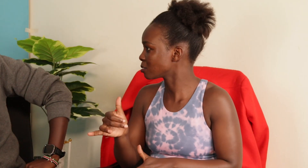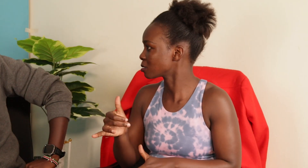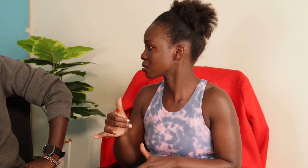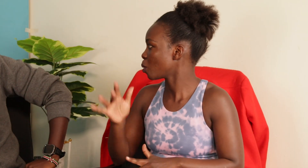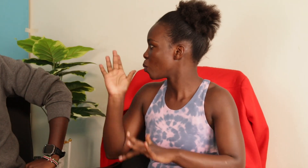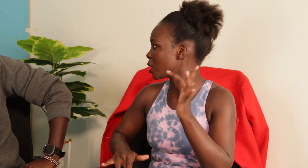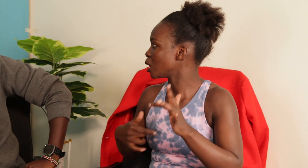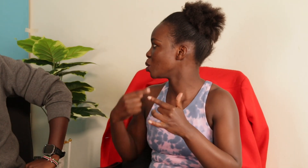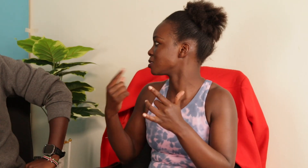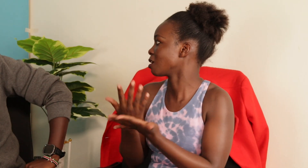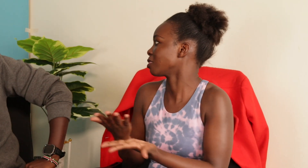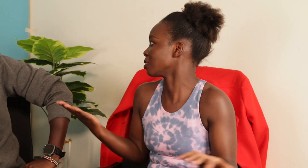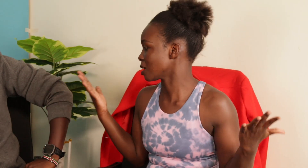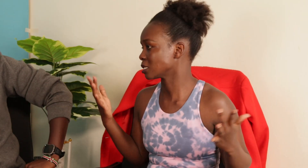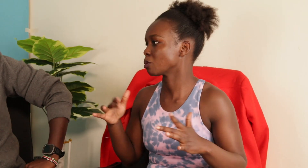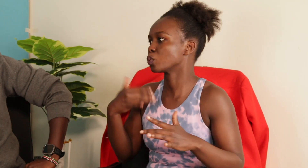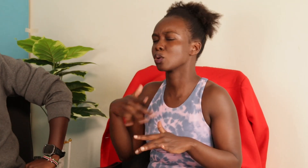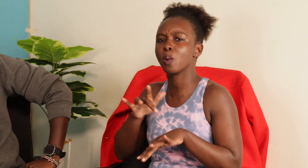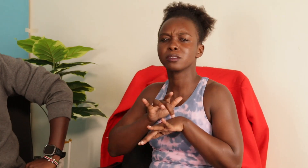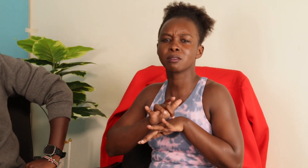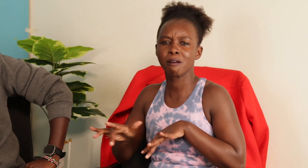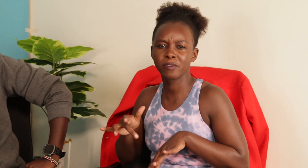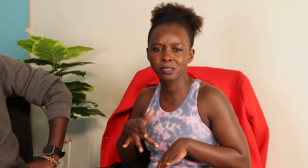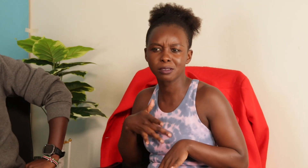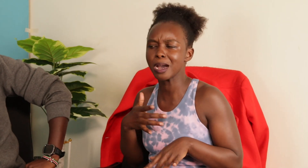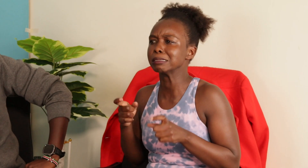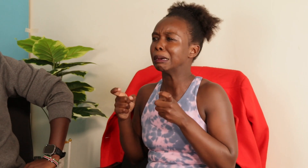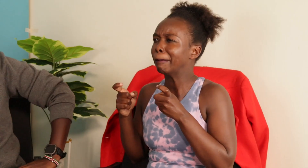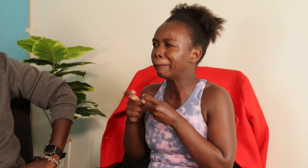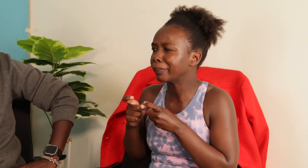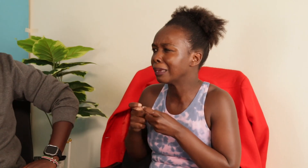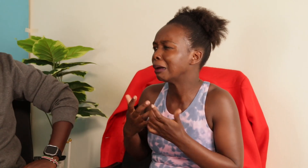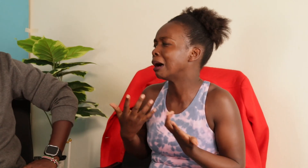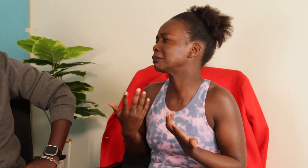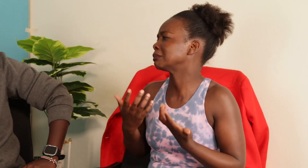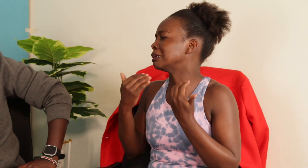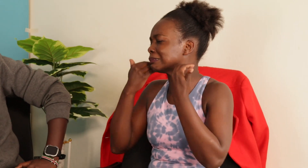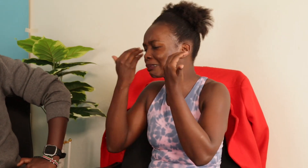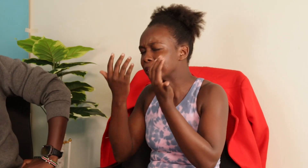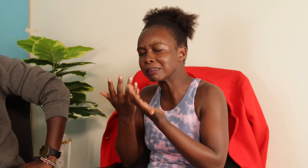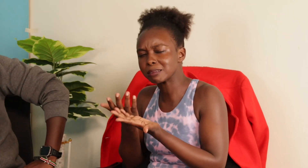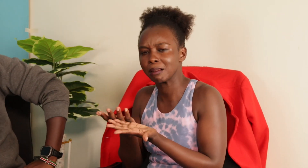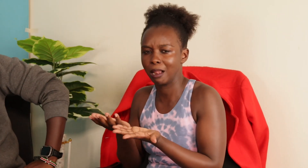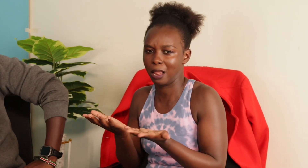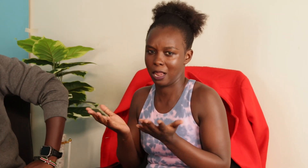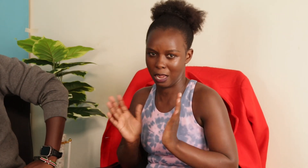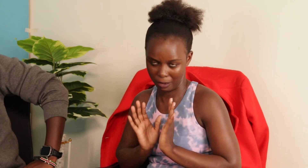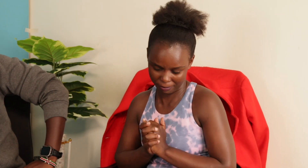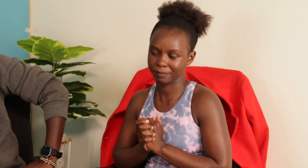have trust. Because if you do not have it, if you don't have confidence, then it's very hard for us to